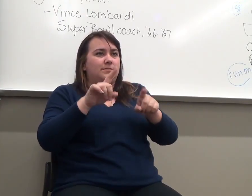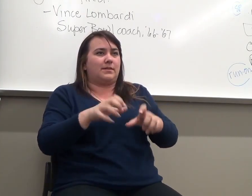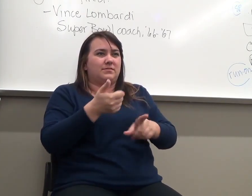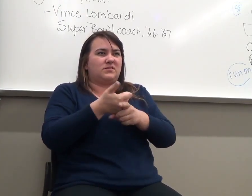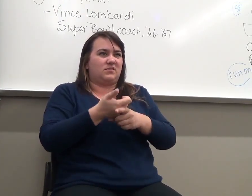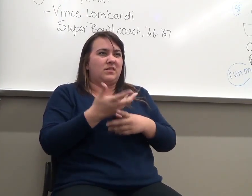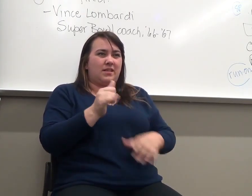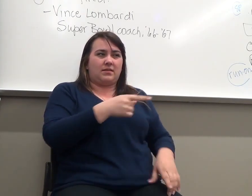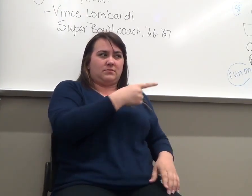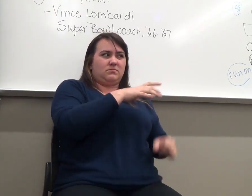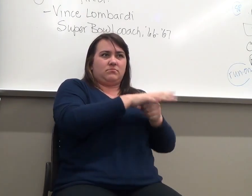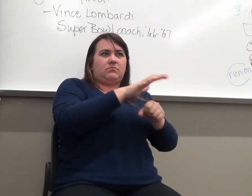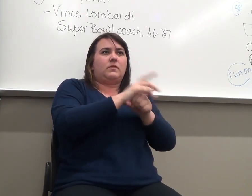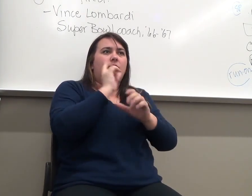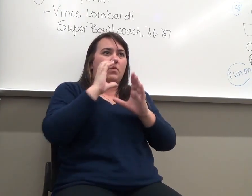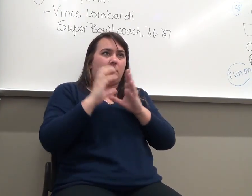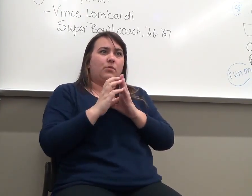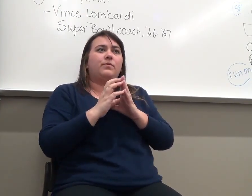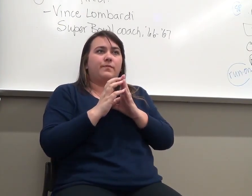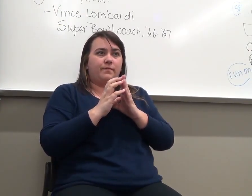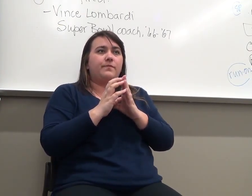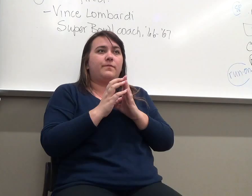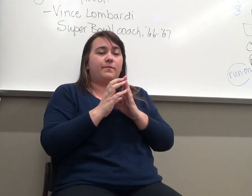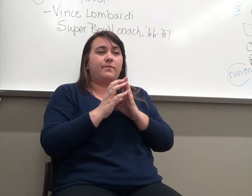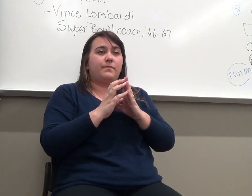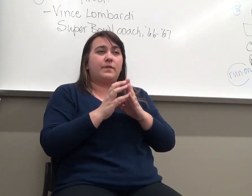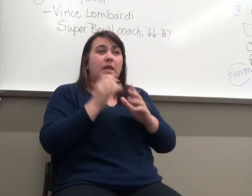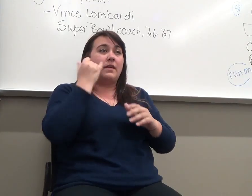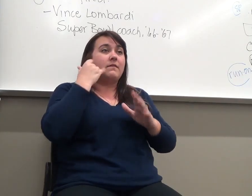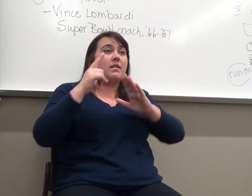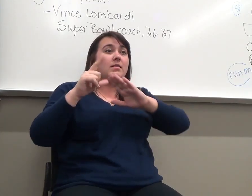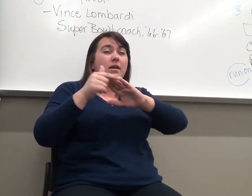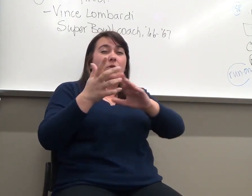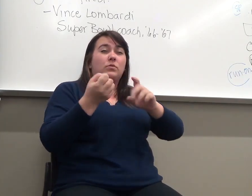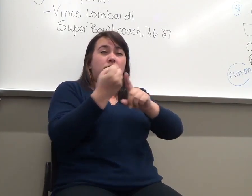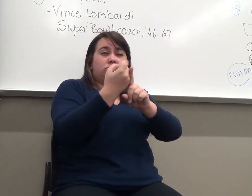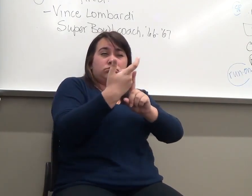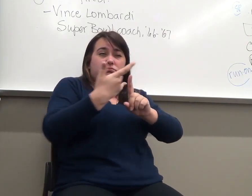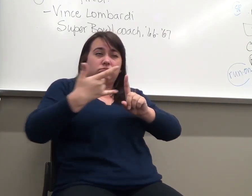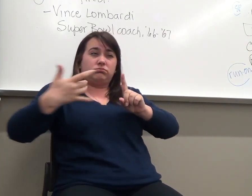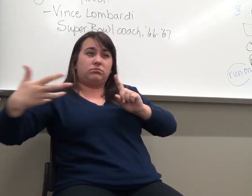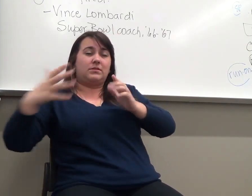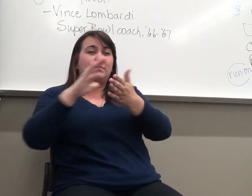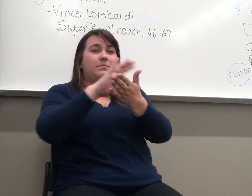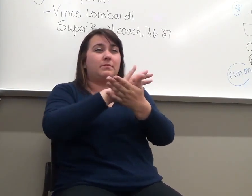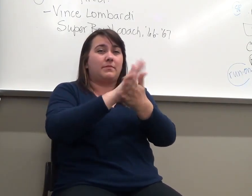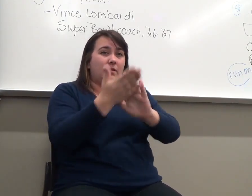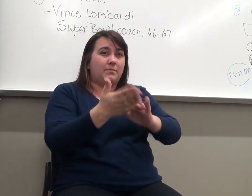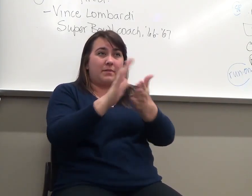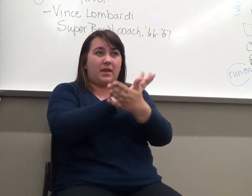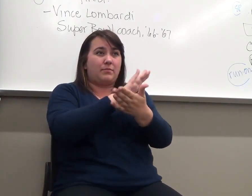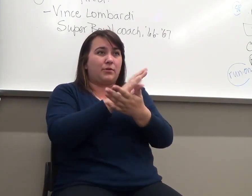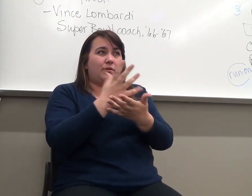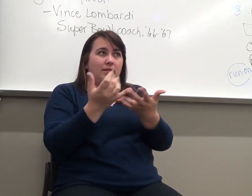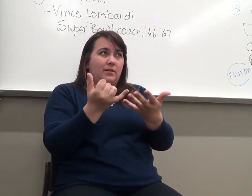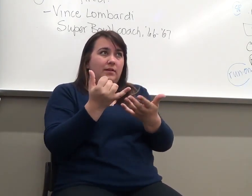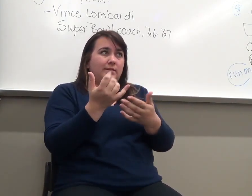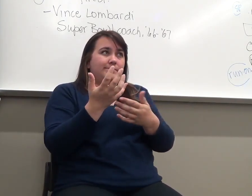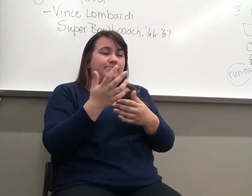paragraph. If he wants to write a paper later on about how to prepare for college tests successfully, then it can